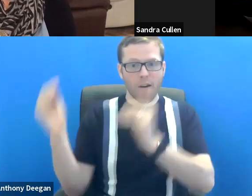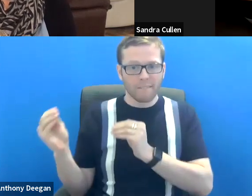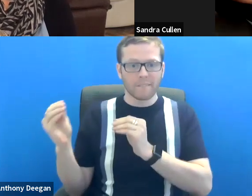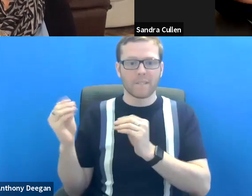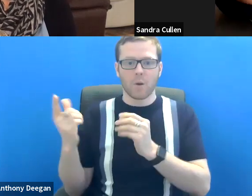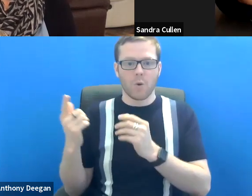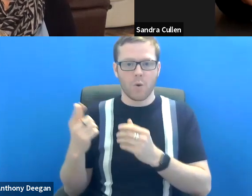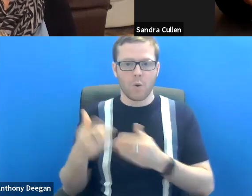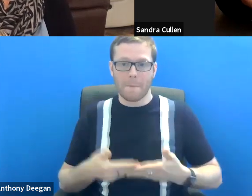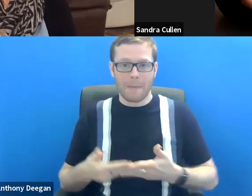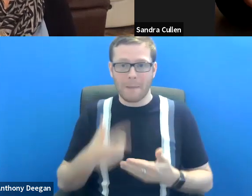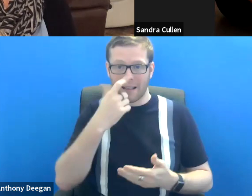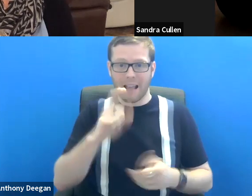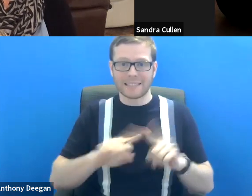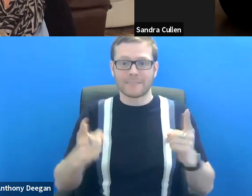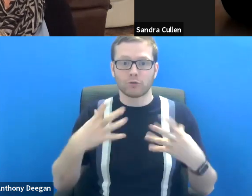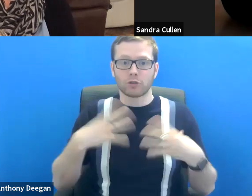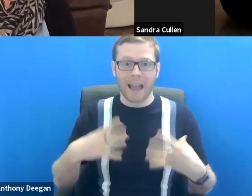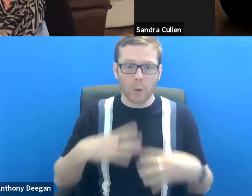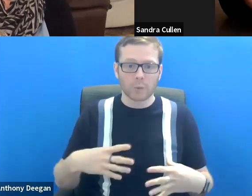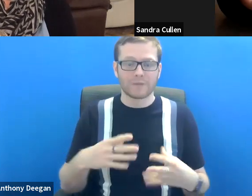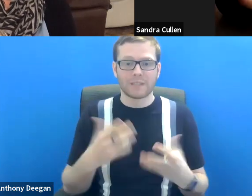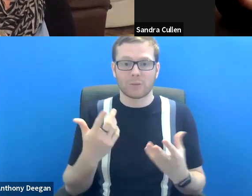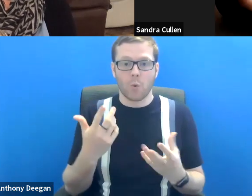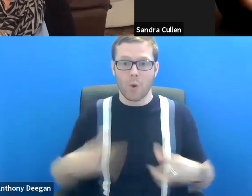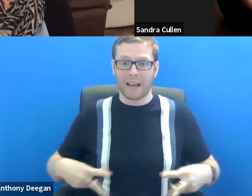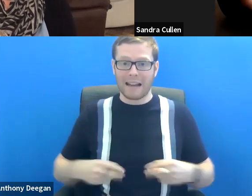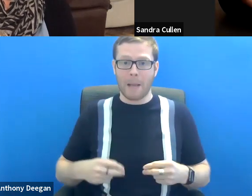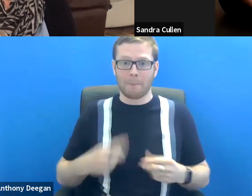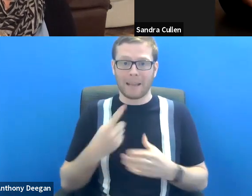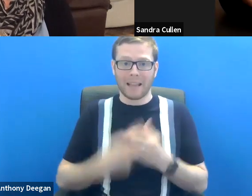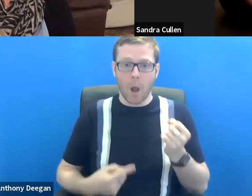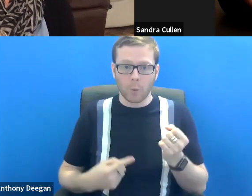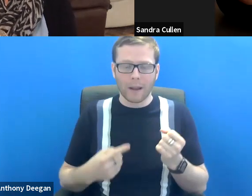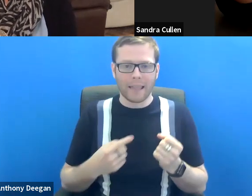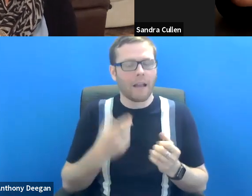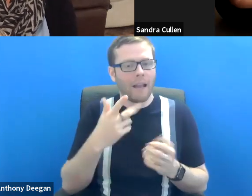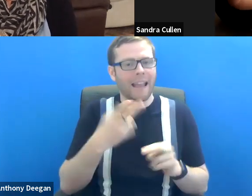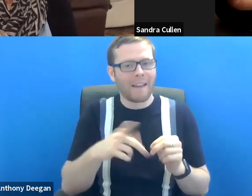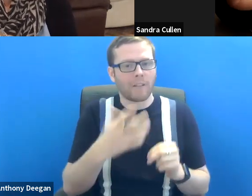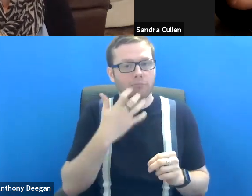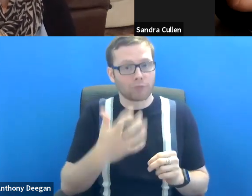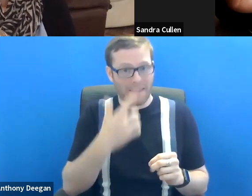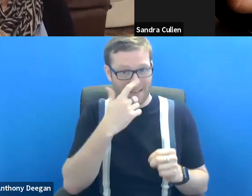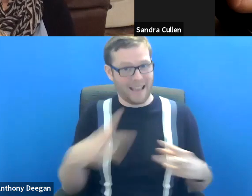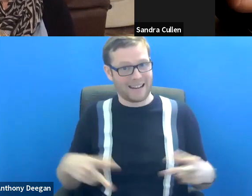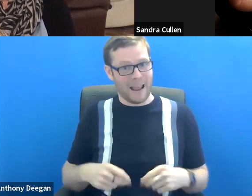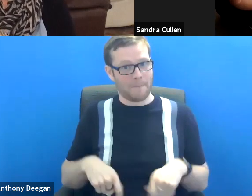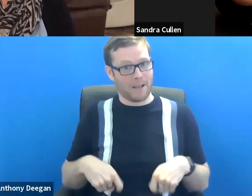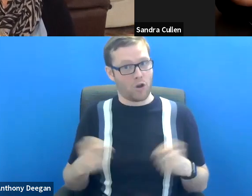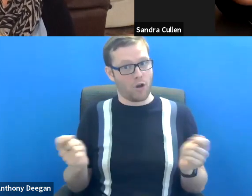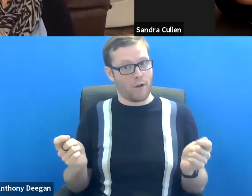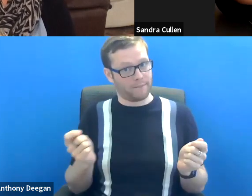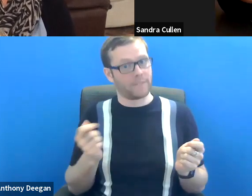in a little outfit, and then just in nappies. Or if you're very brave, we can take the nappy off, which we do as a